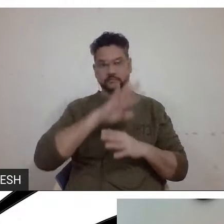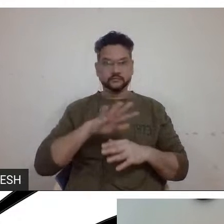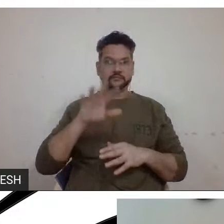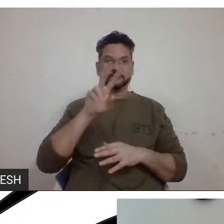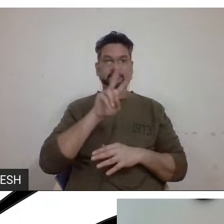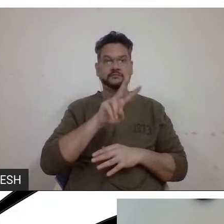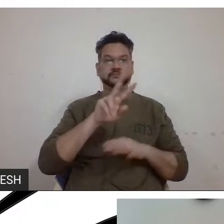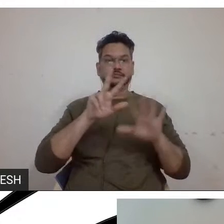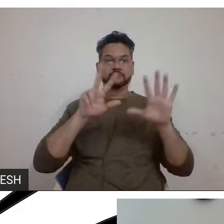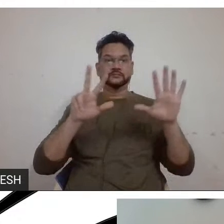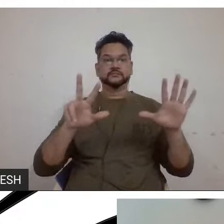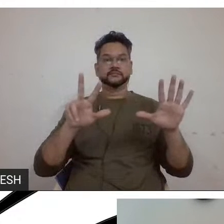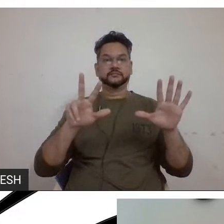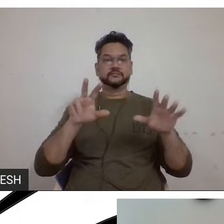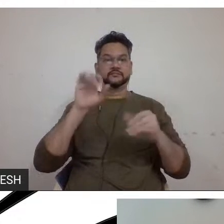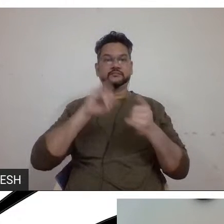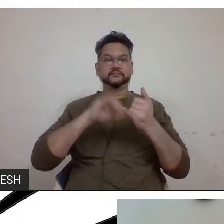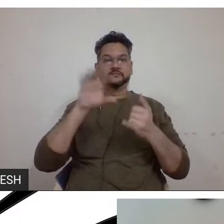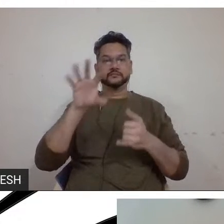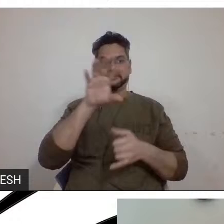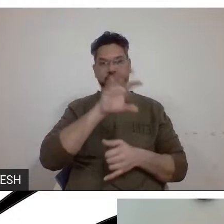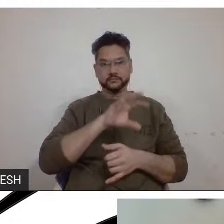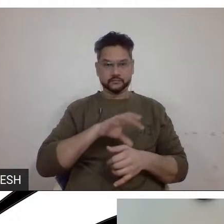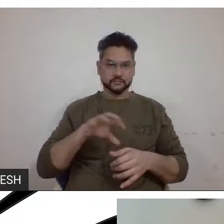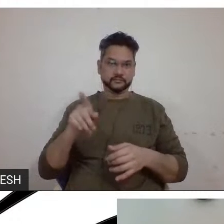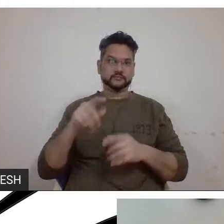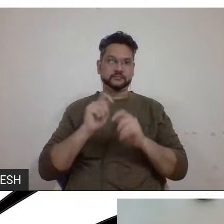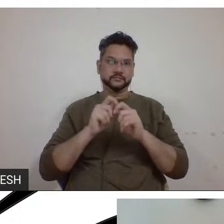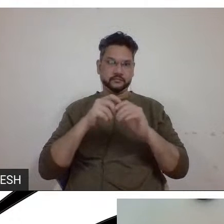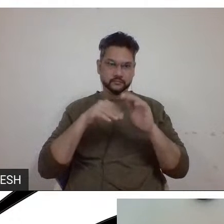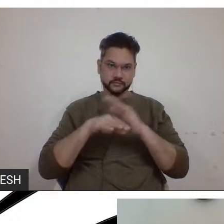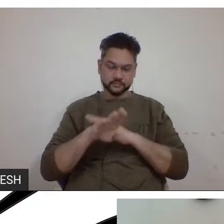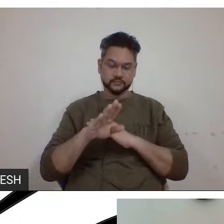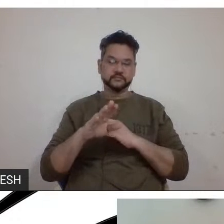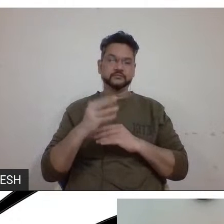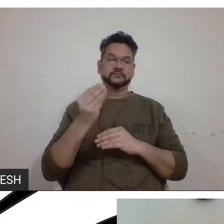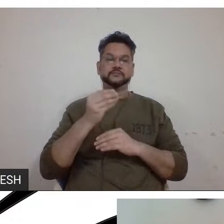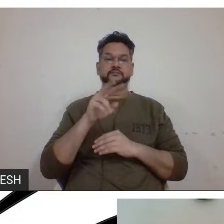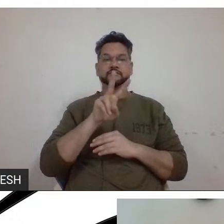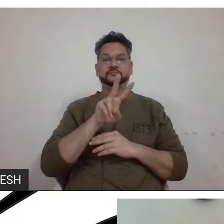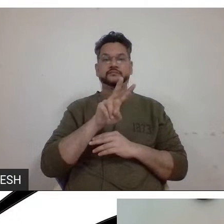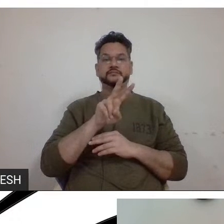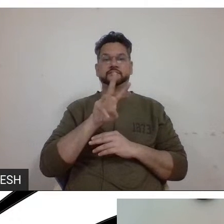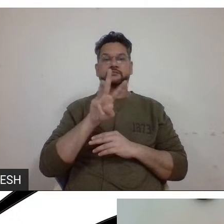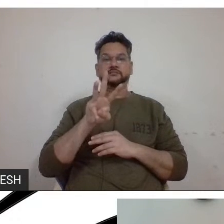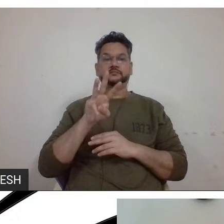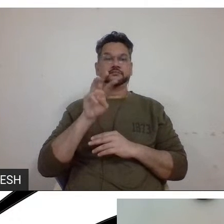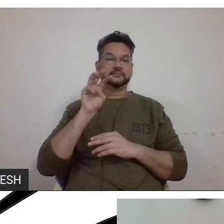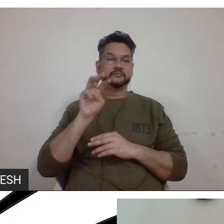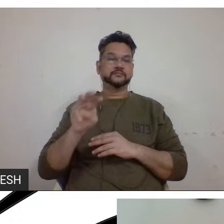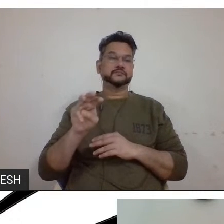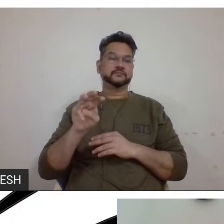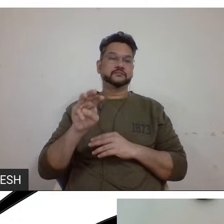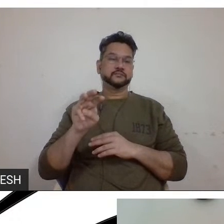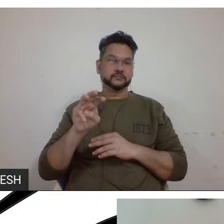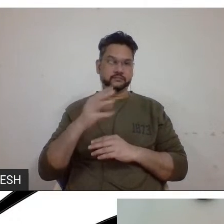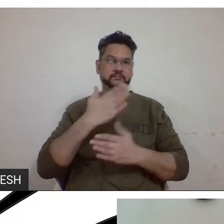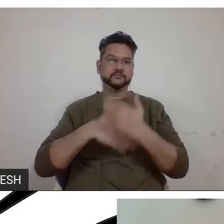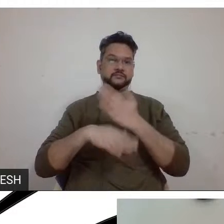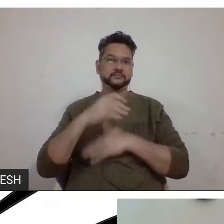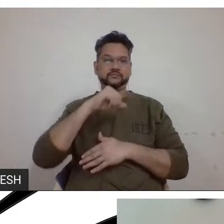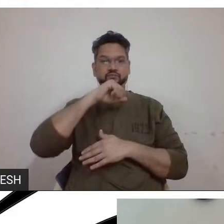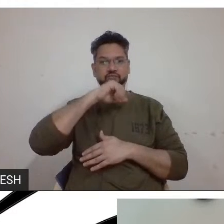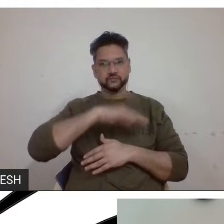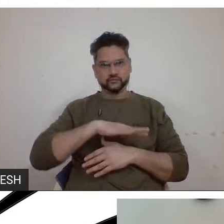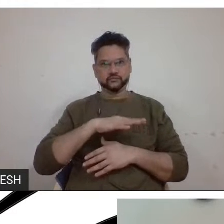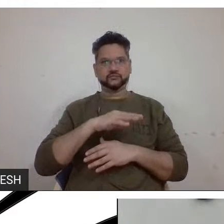placed 23,000 plus youth, mostly from remote village in India, have partnered with more